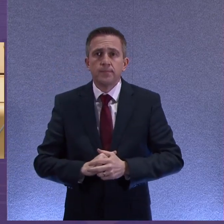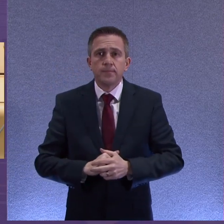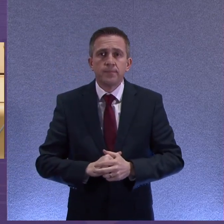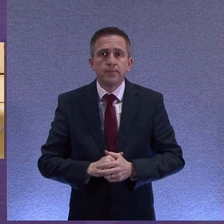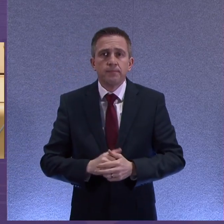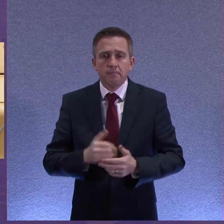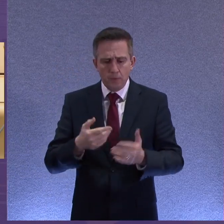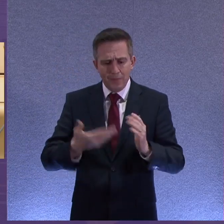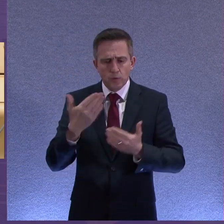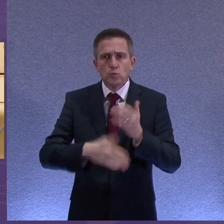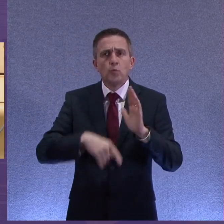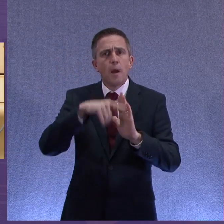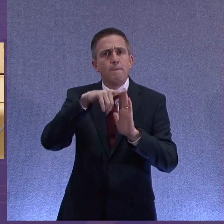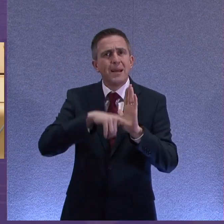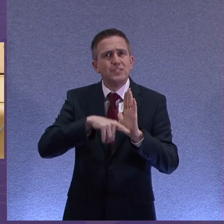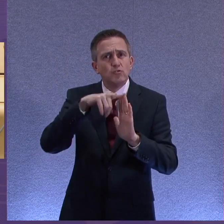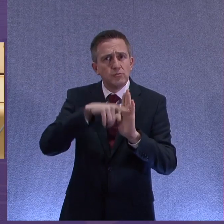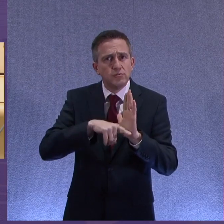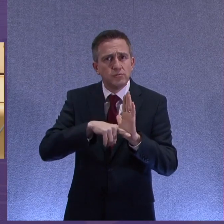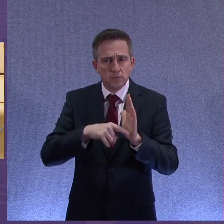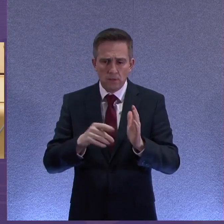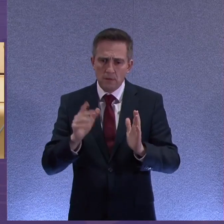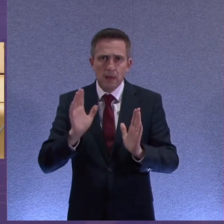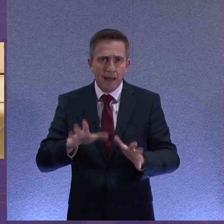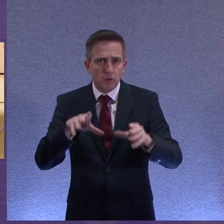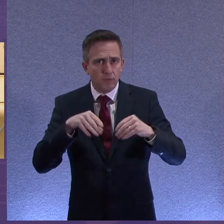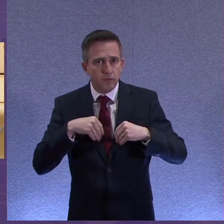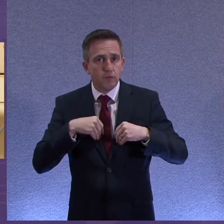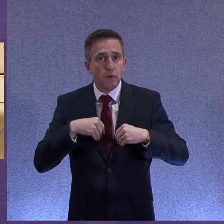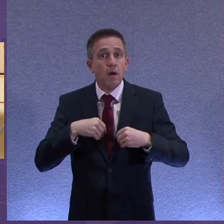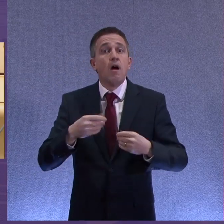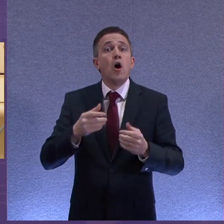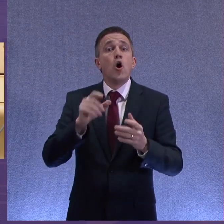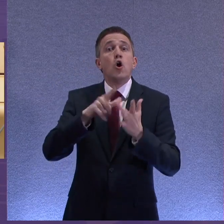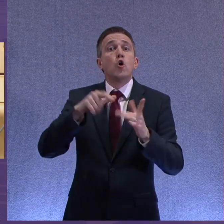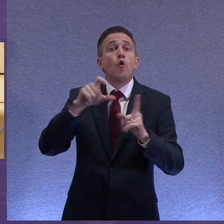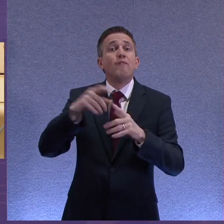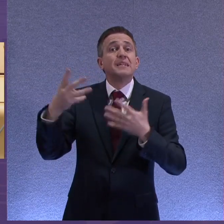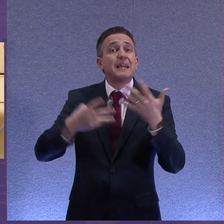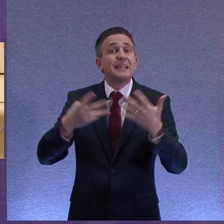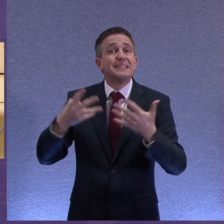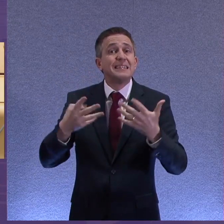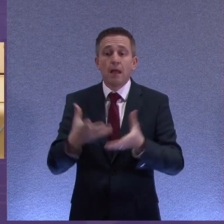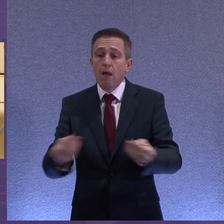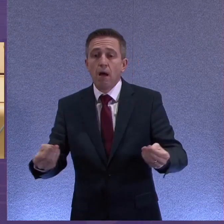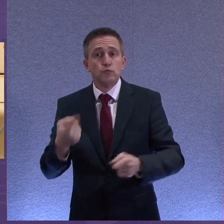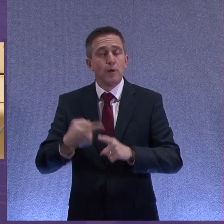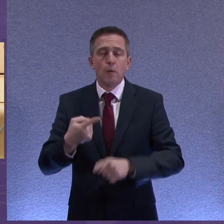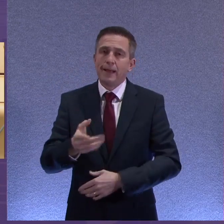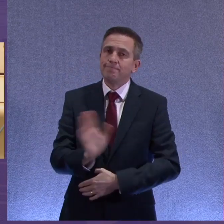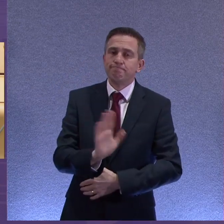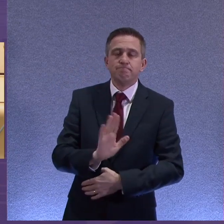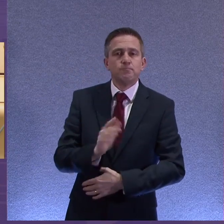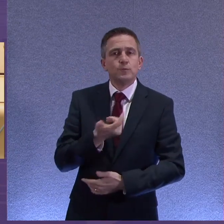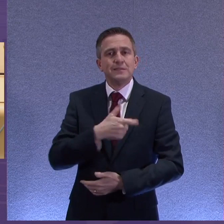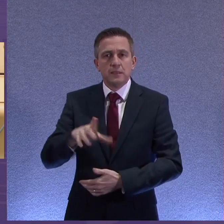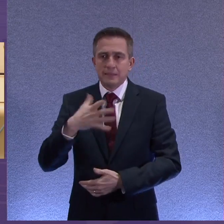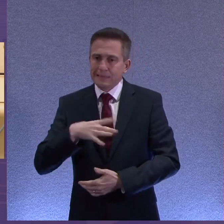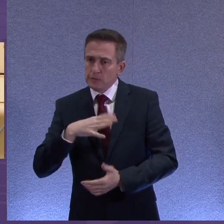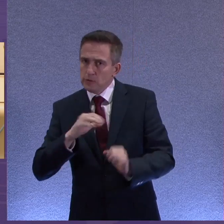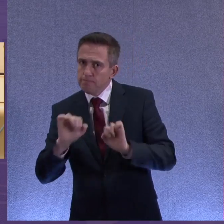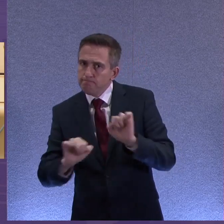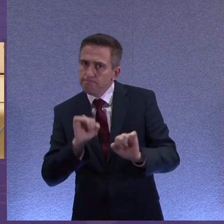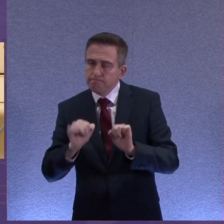place, we will not escape the impact of COVID-19. Having placed Scotland's NHS on an emergency